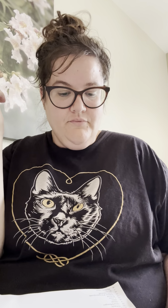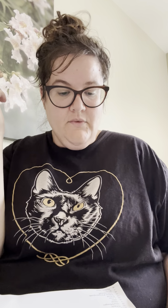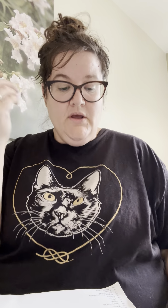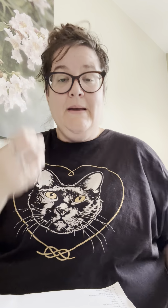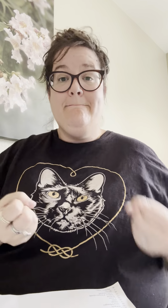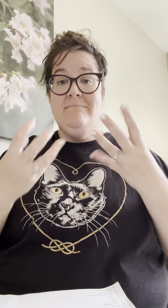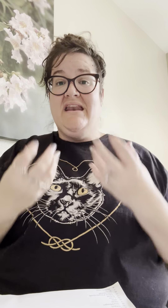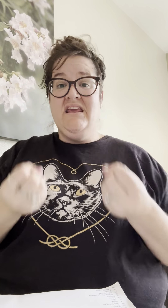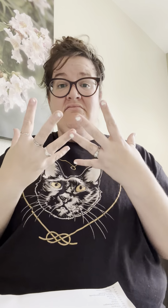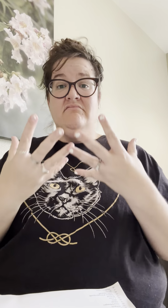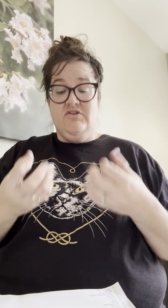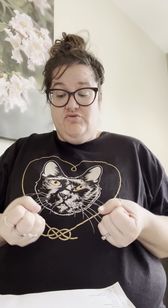Many,